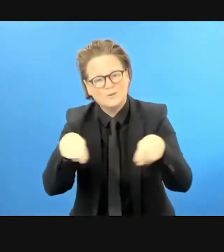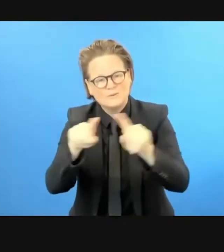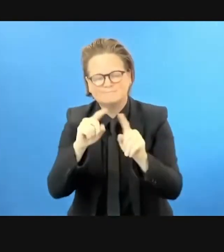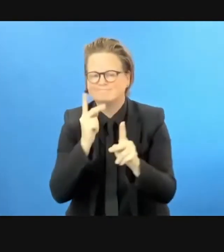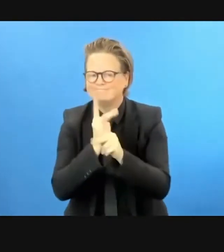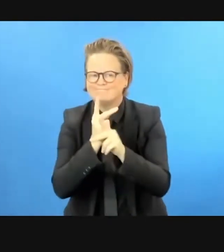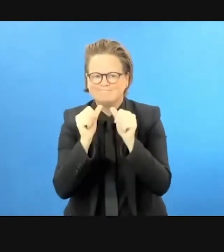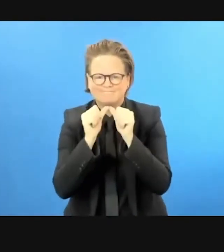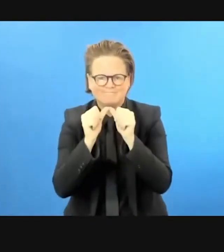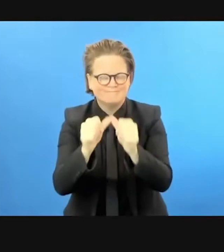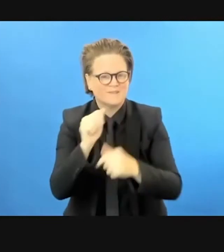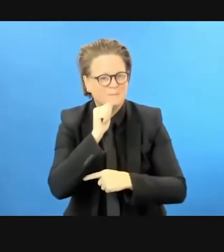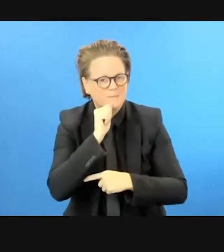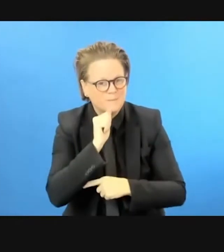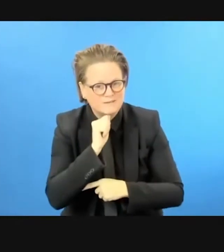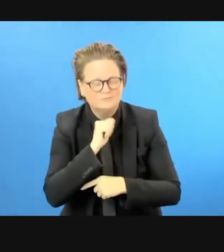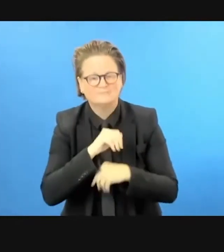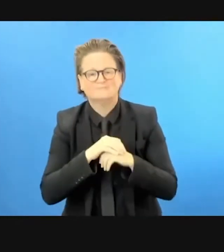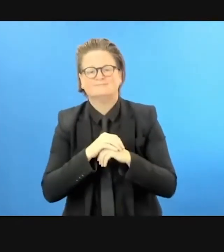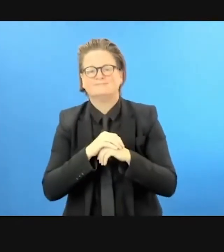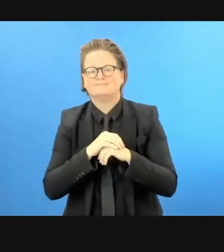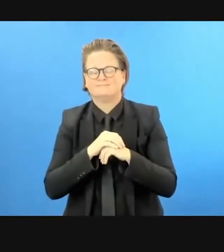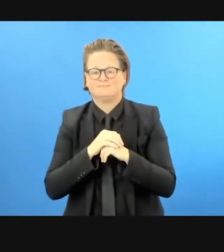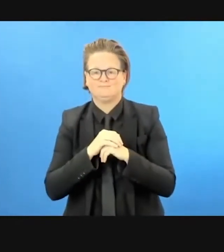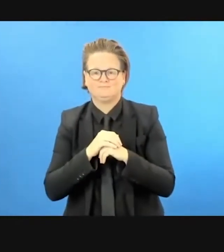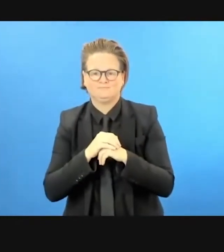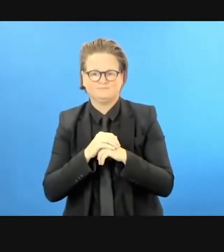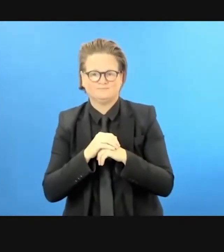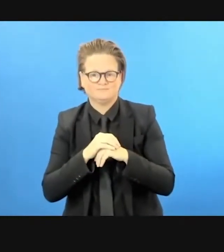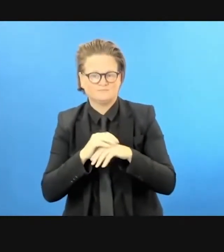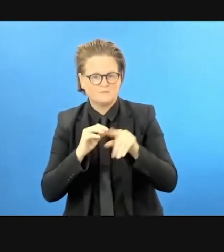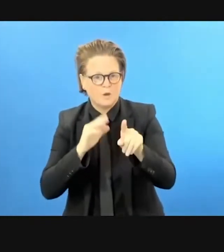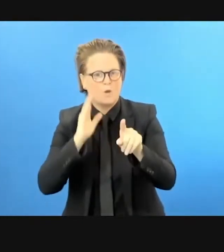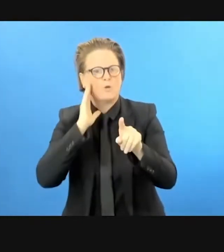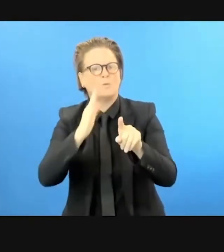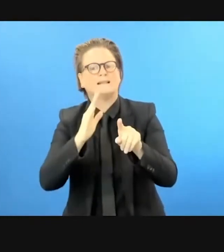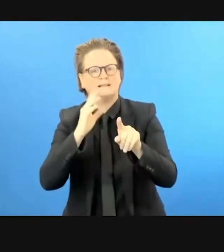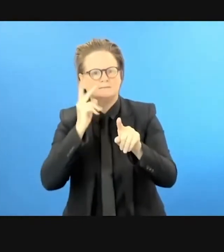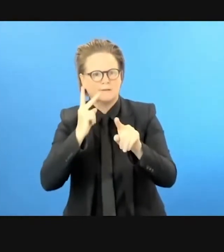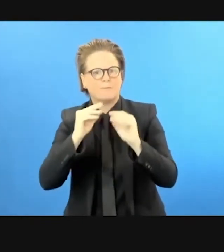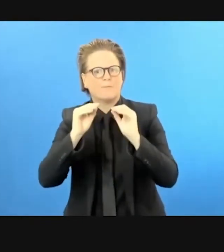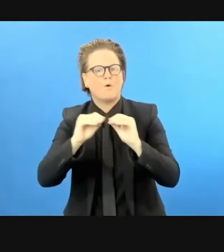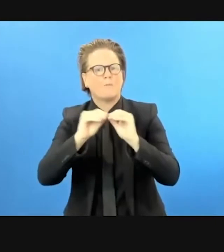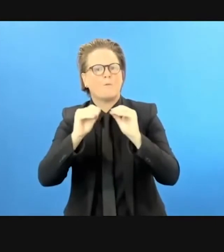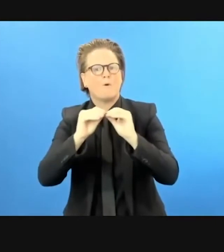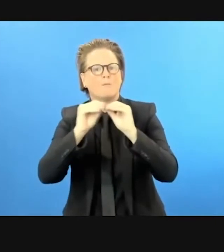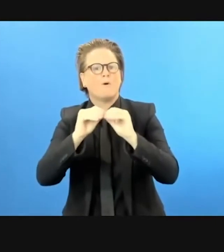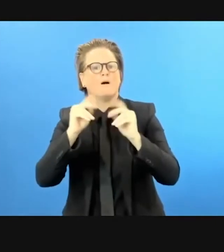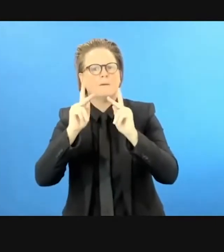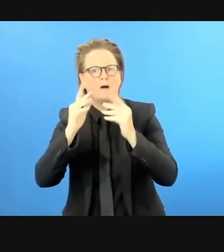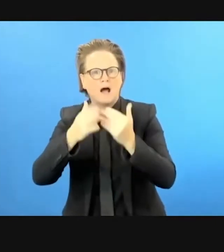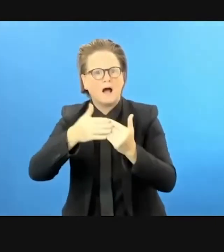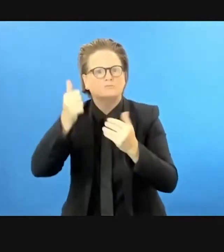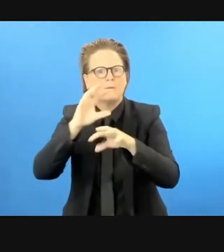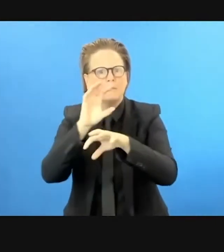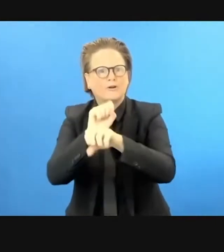most people over the days to weeks, they are able to get an appointment. And again, I would utilize the resources that